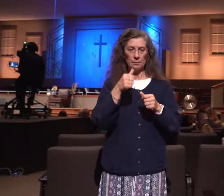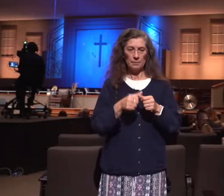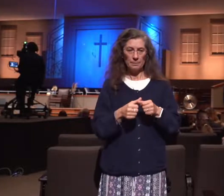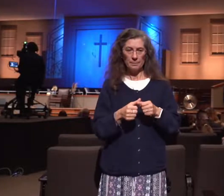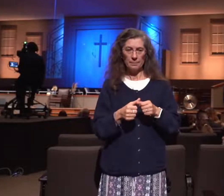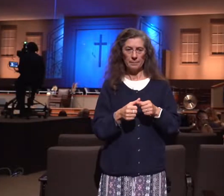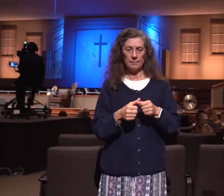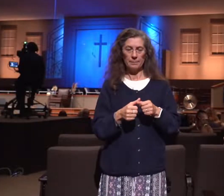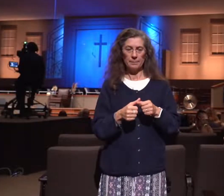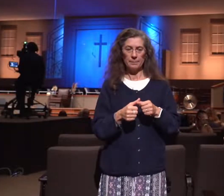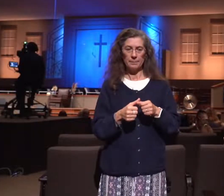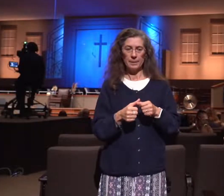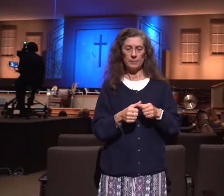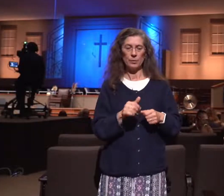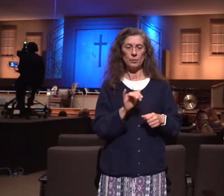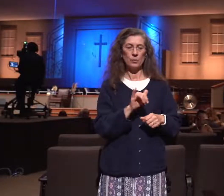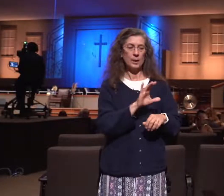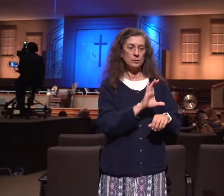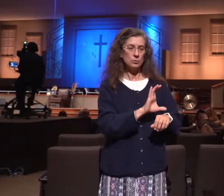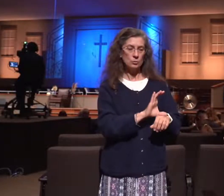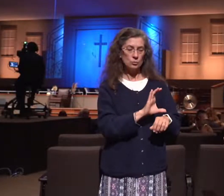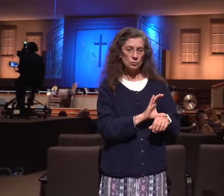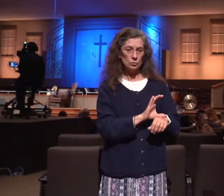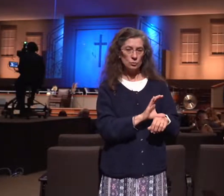there in Brother Bruce Rice's church,